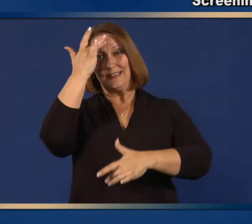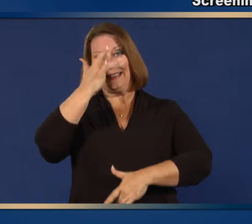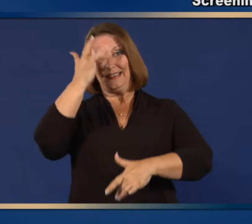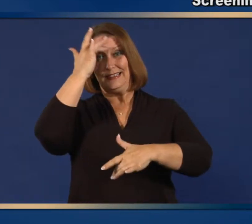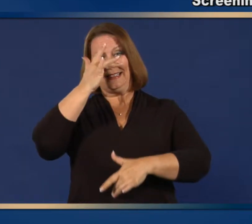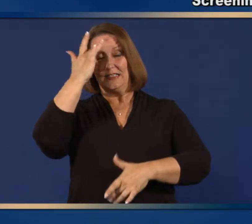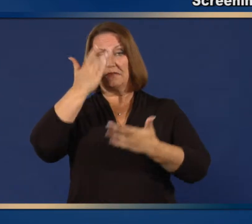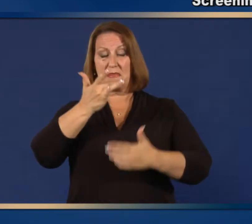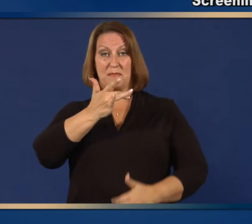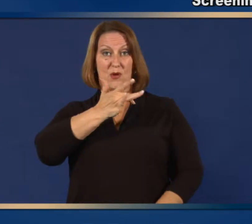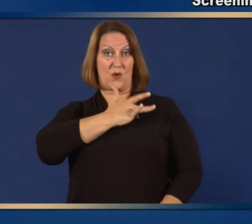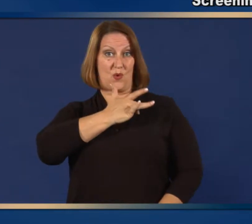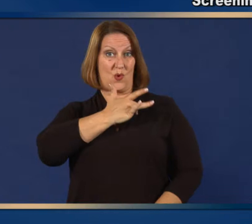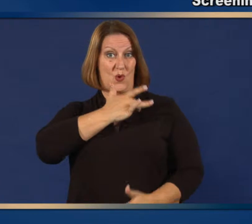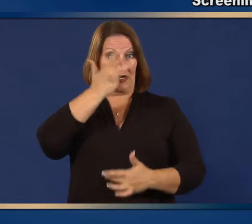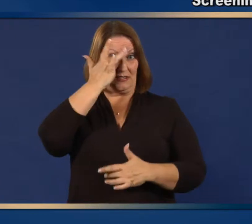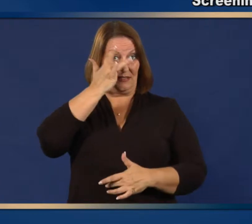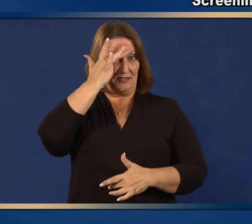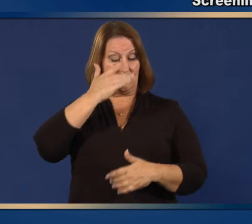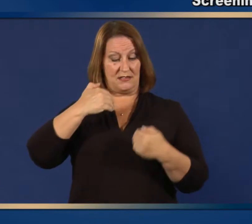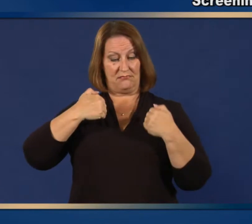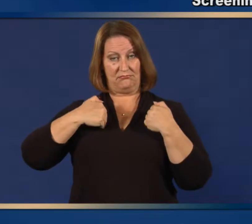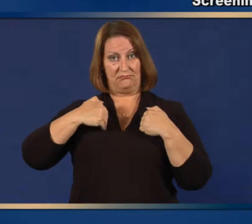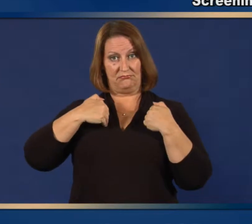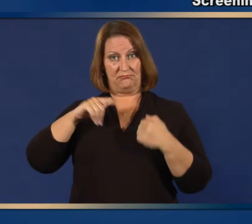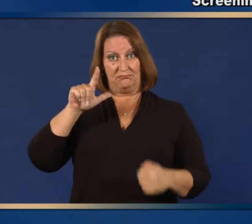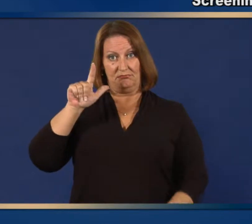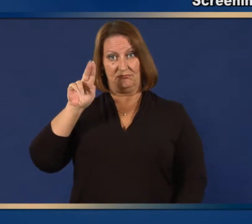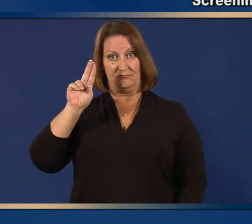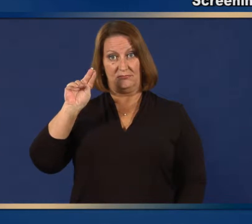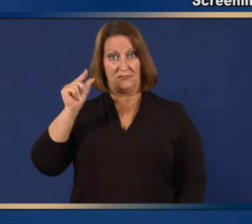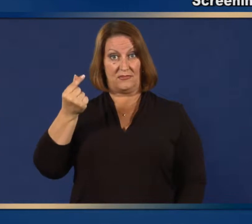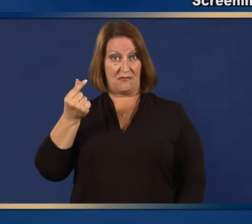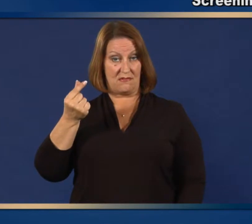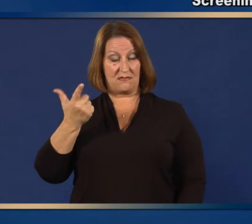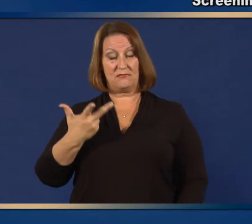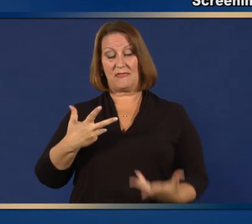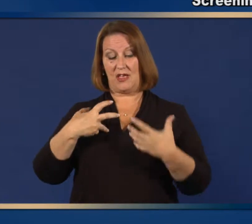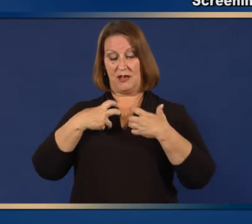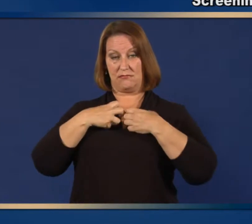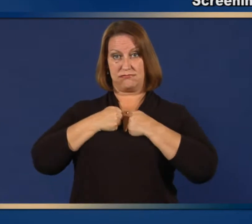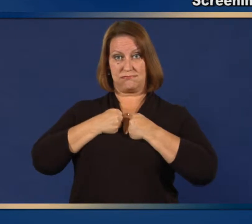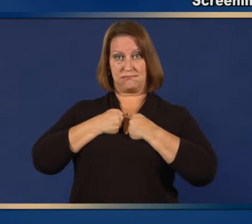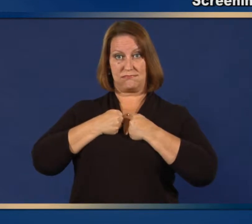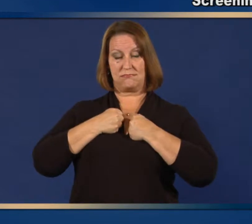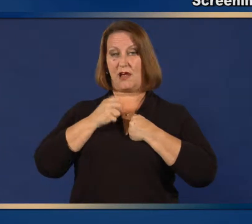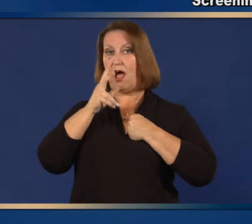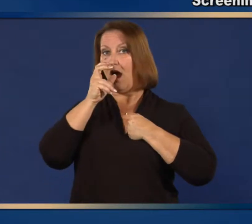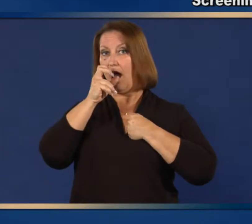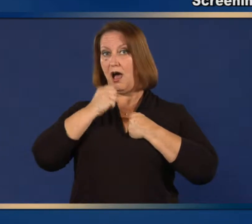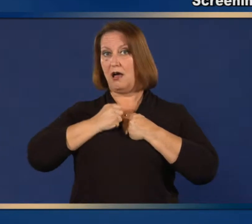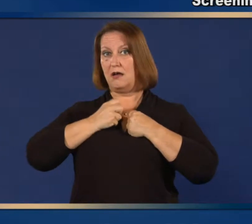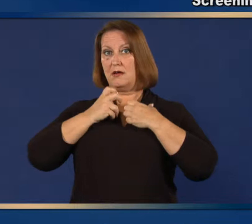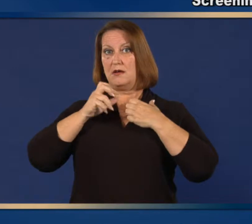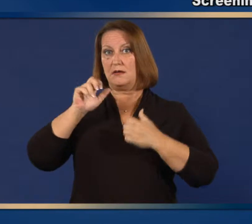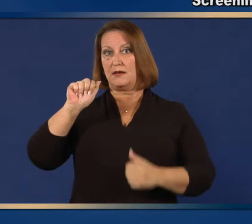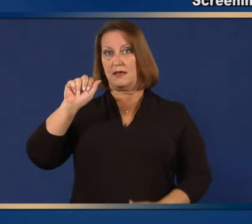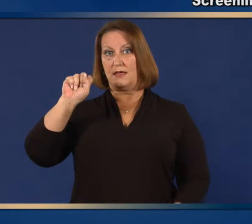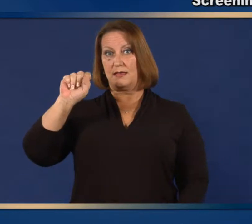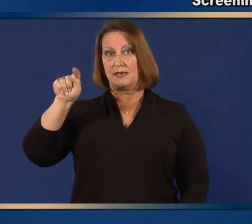lung disease, asthma, kidney disease,